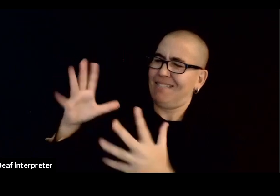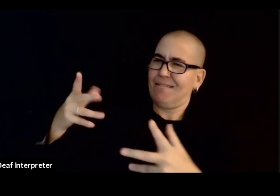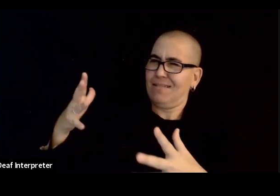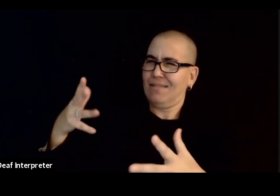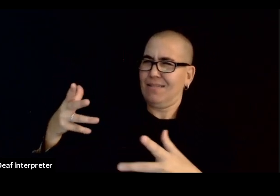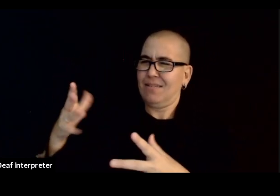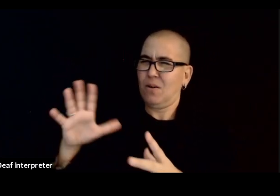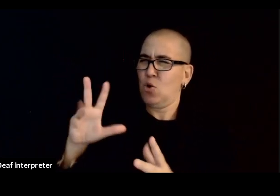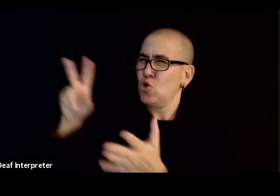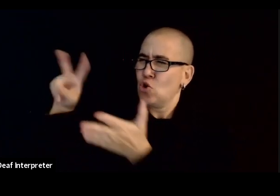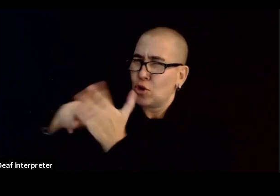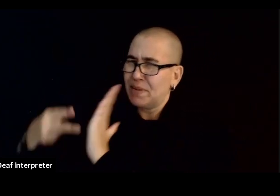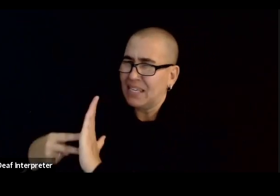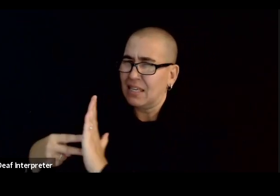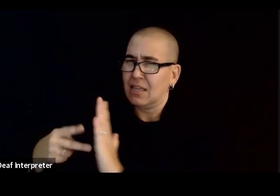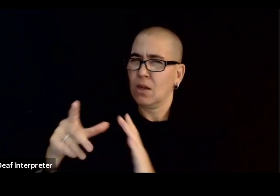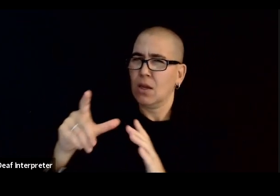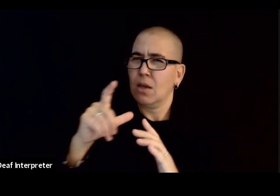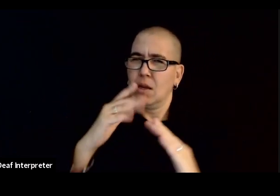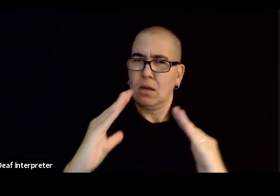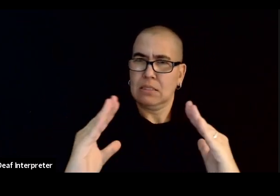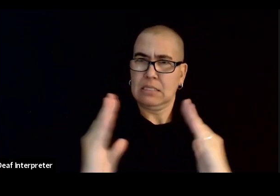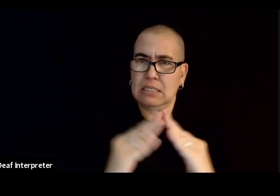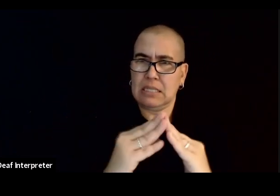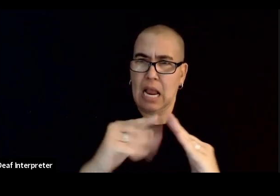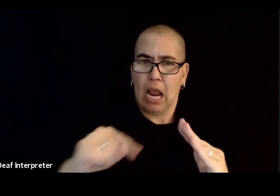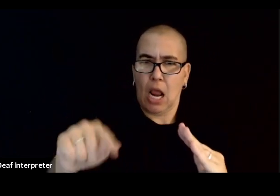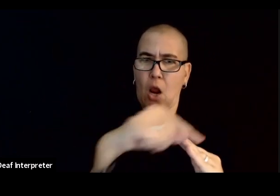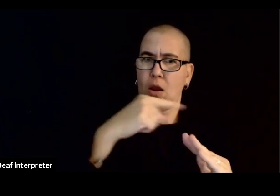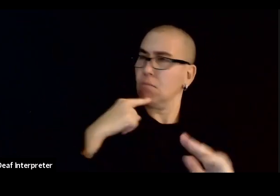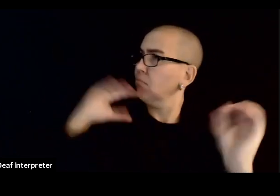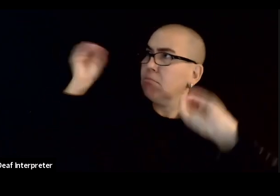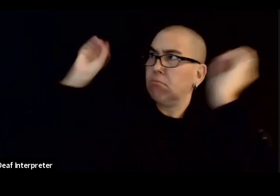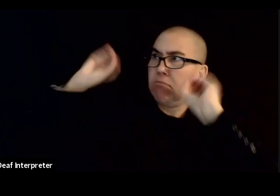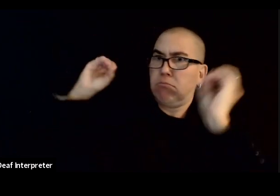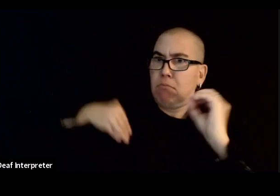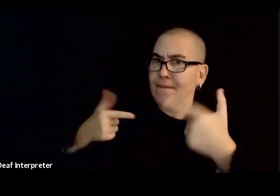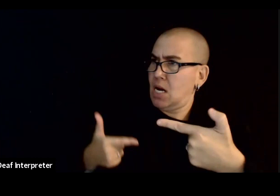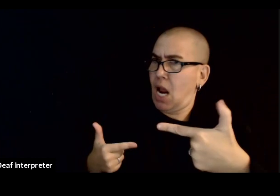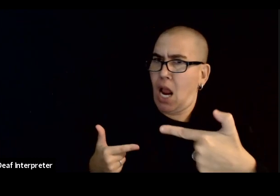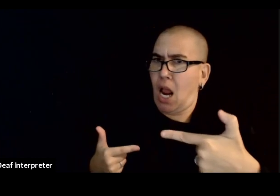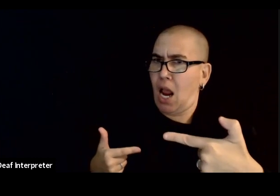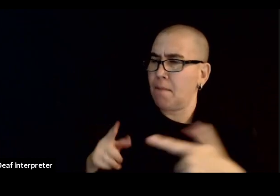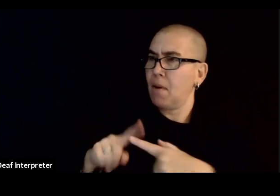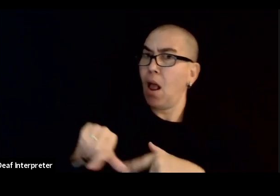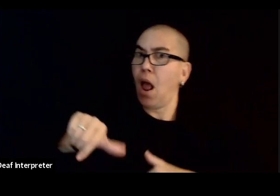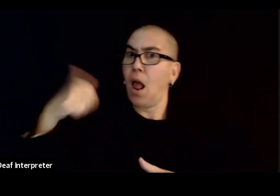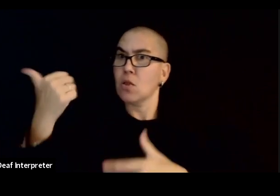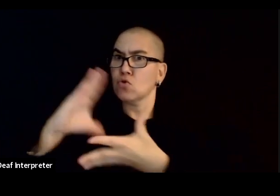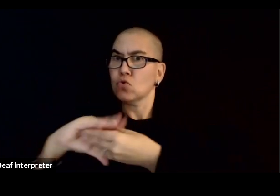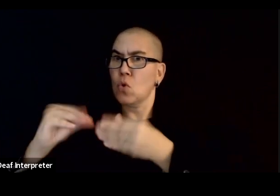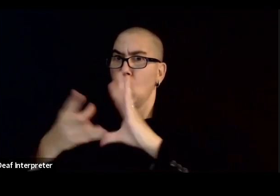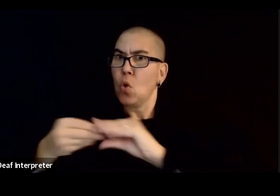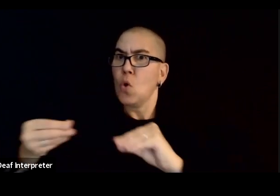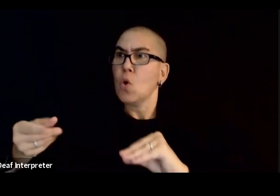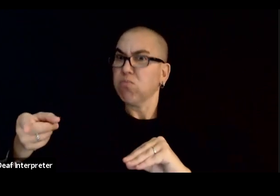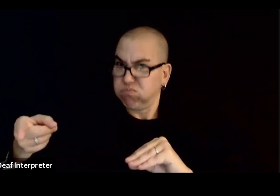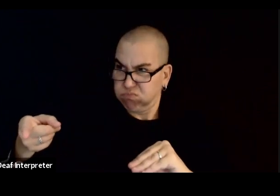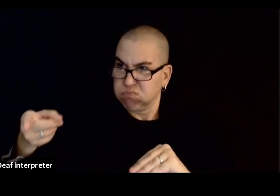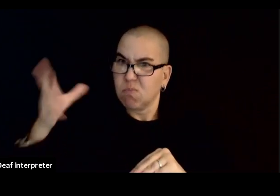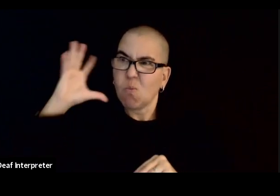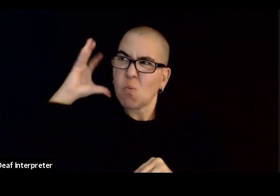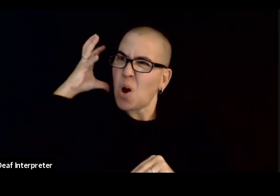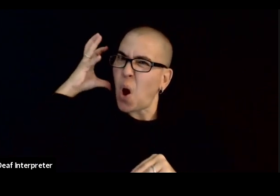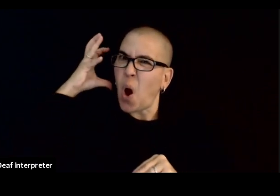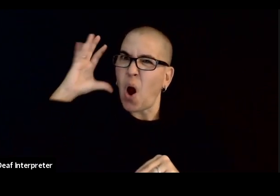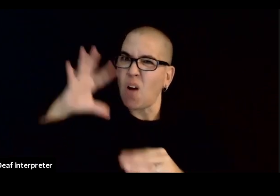large radio that could have been mistaken as a gun. Clearly, whatever happened was bad enough to get the